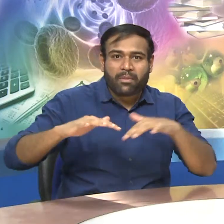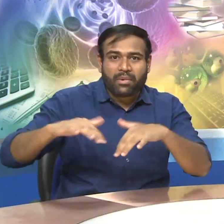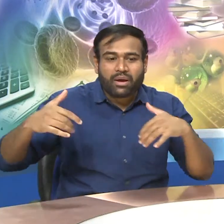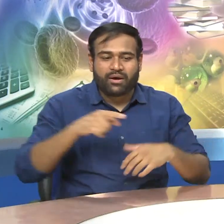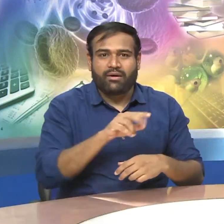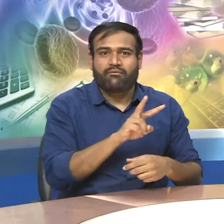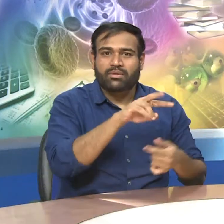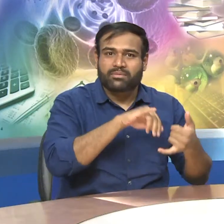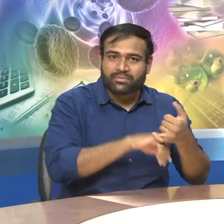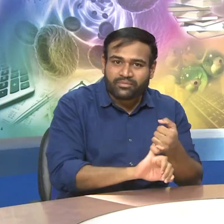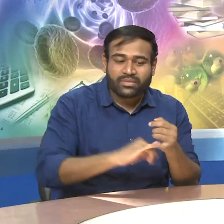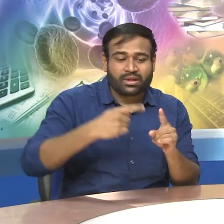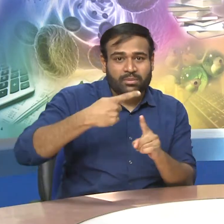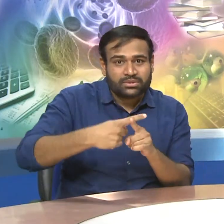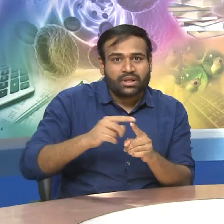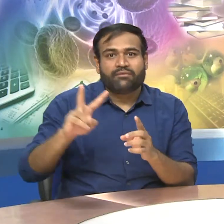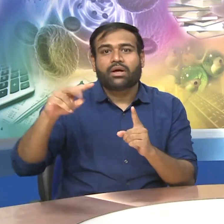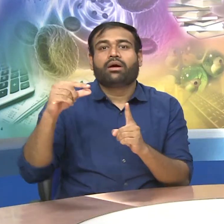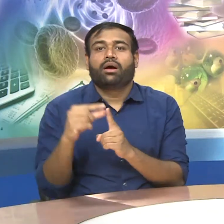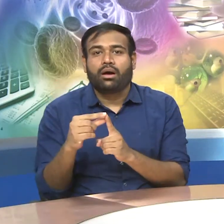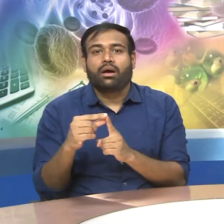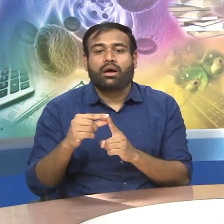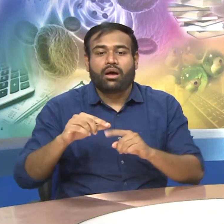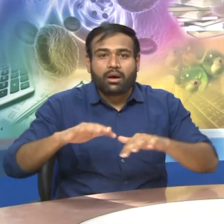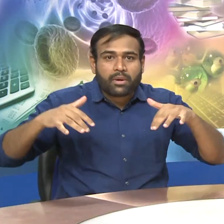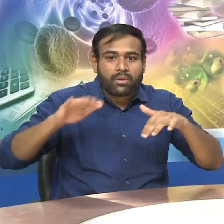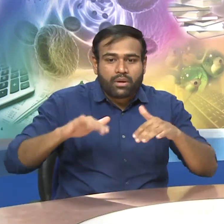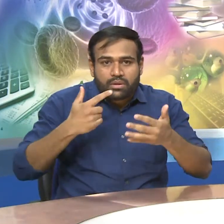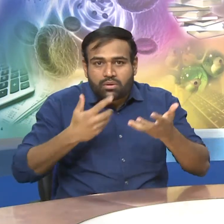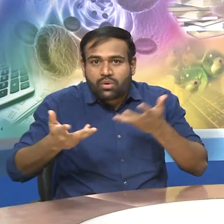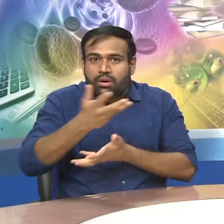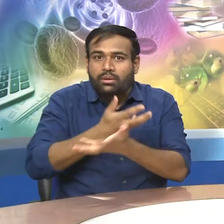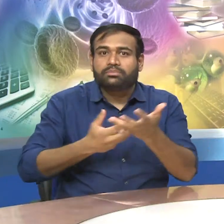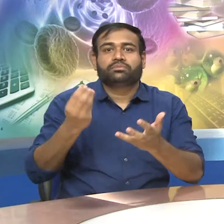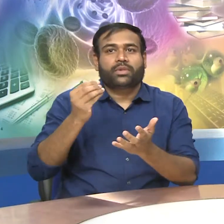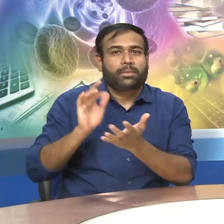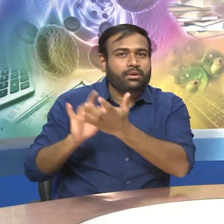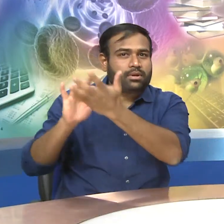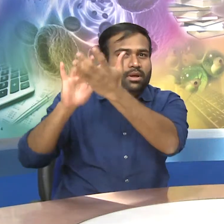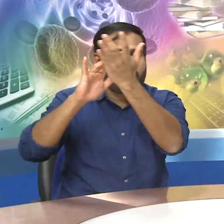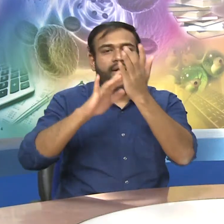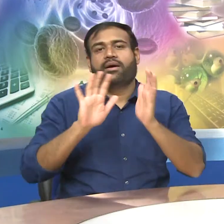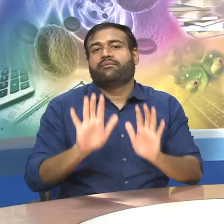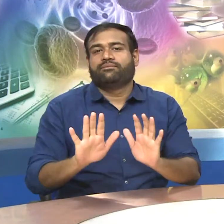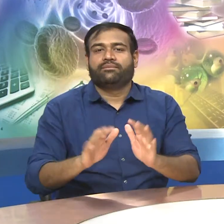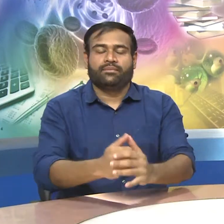or we can call that Vidhan Parishad, also called upper house.